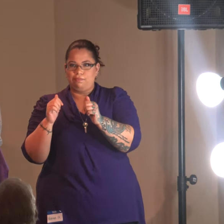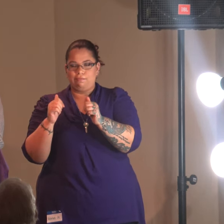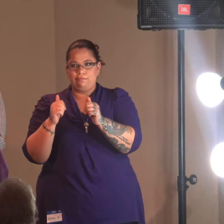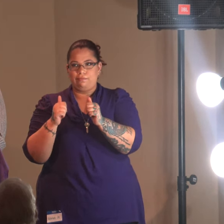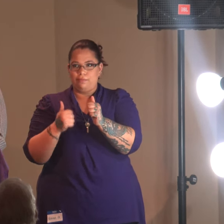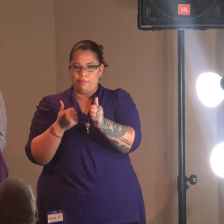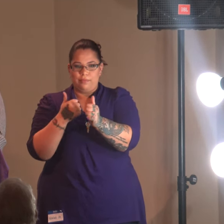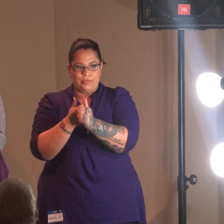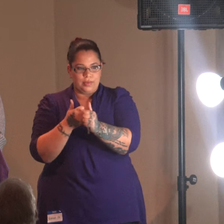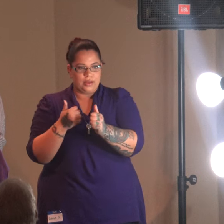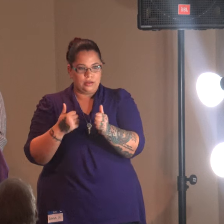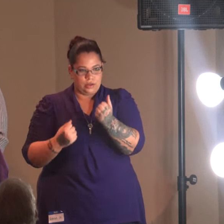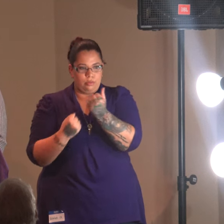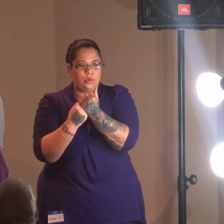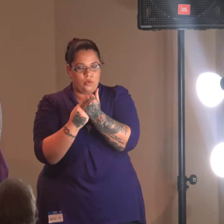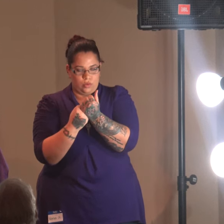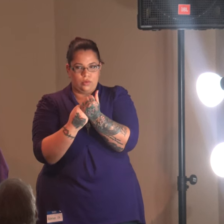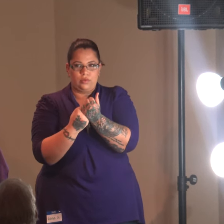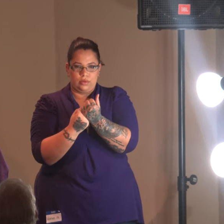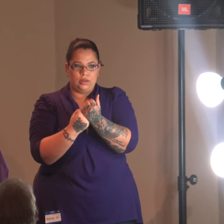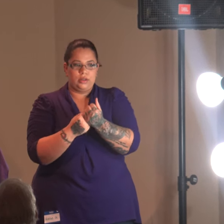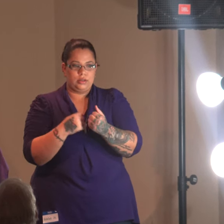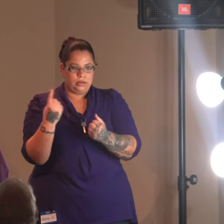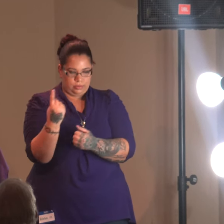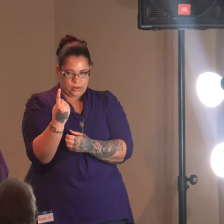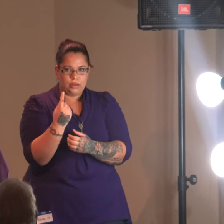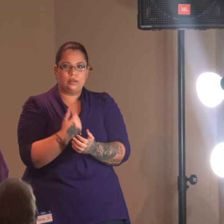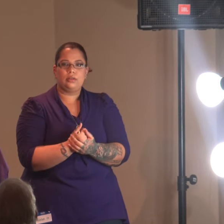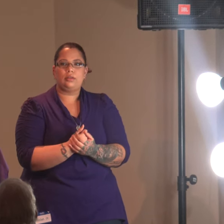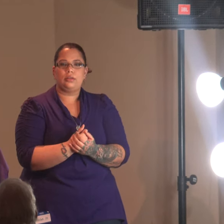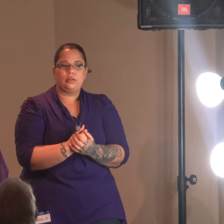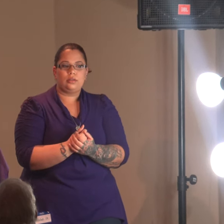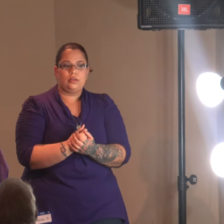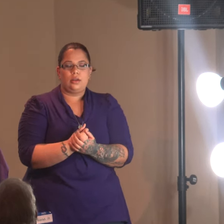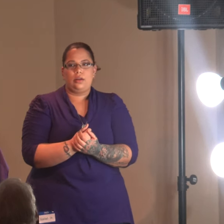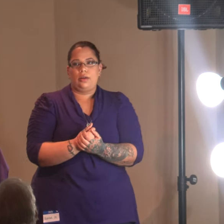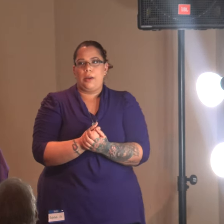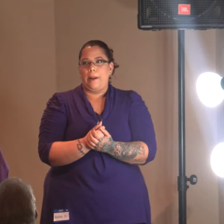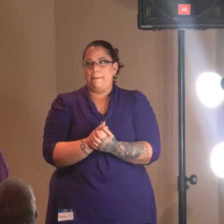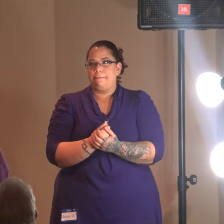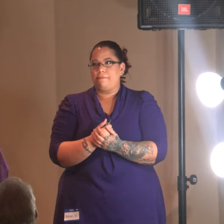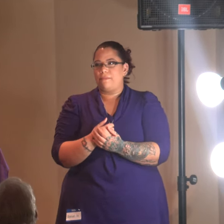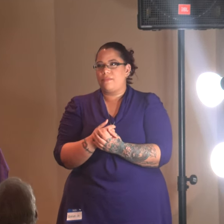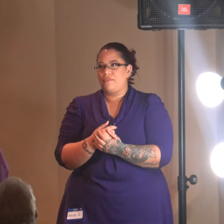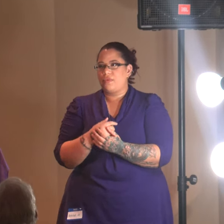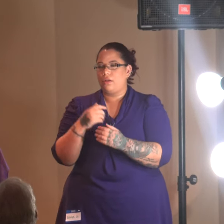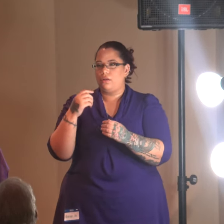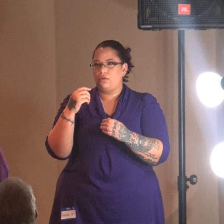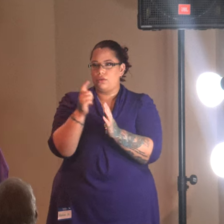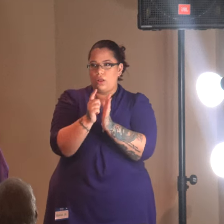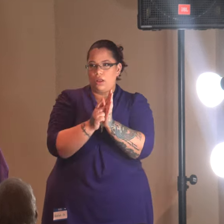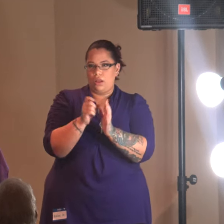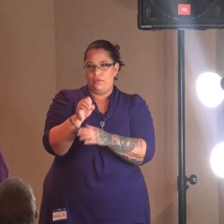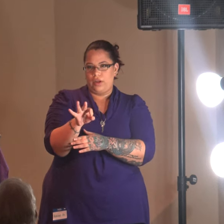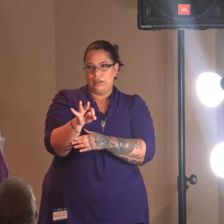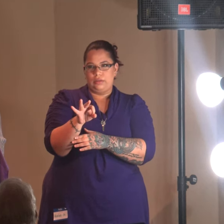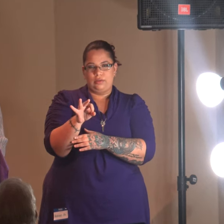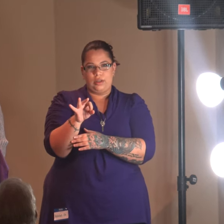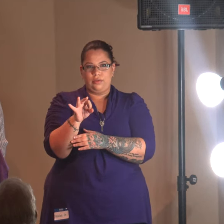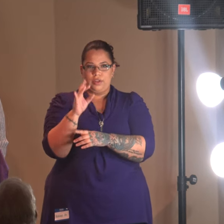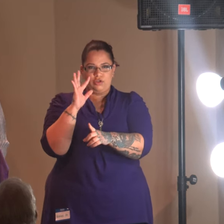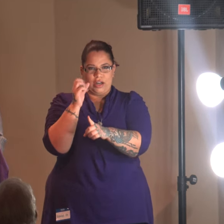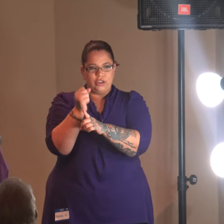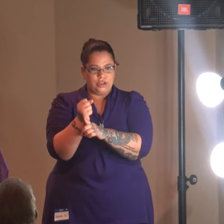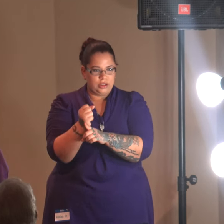law of attraction. You start to see what you're looking for. You start to attract what you're looking for, right?